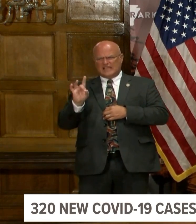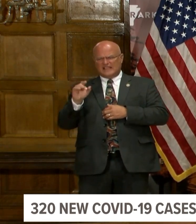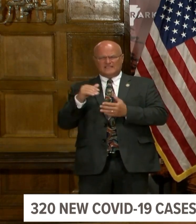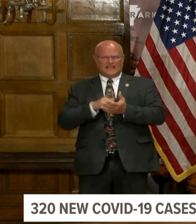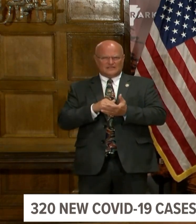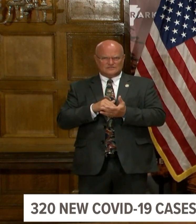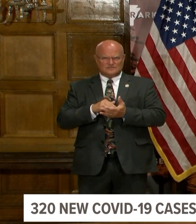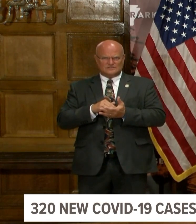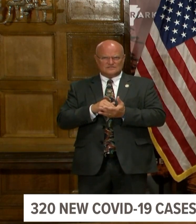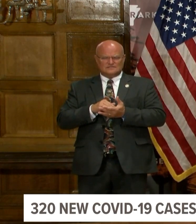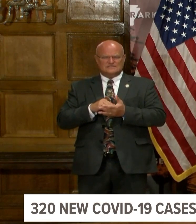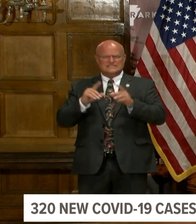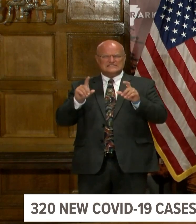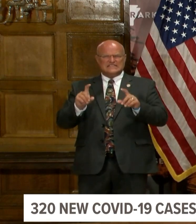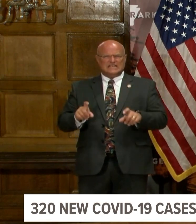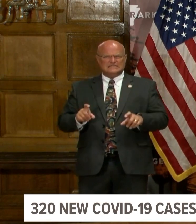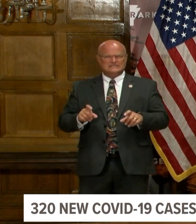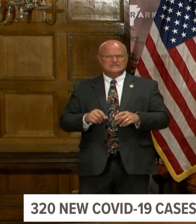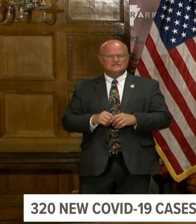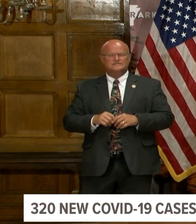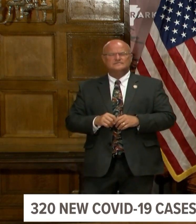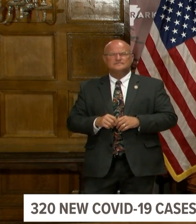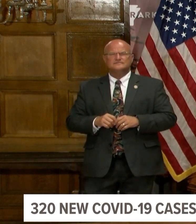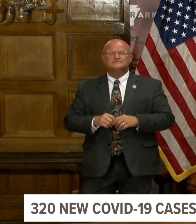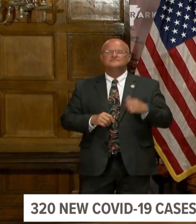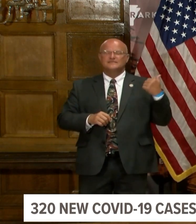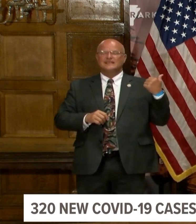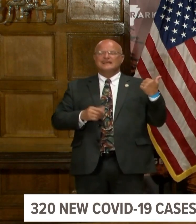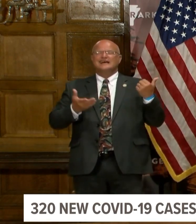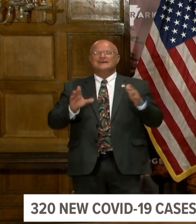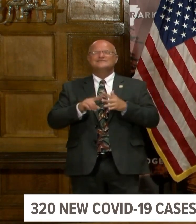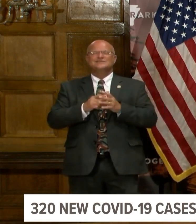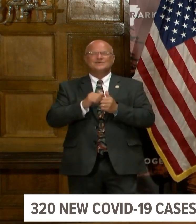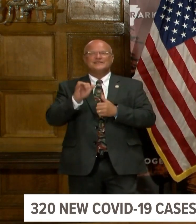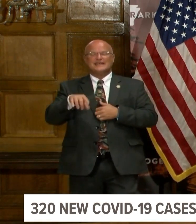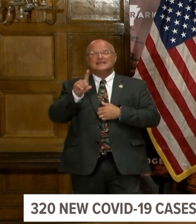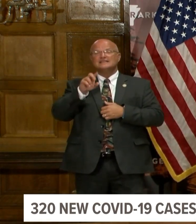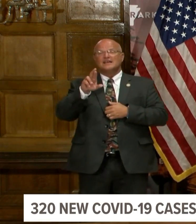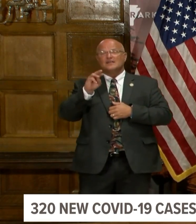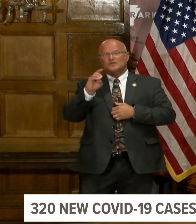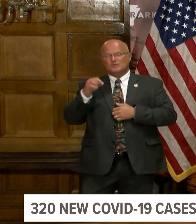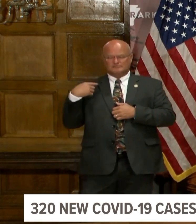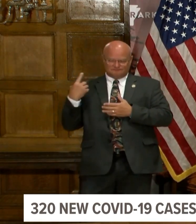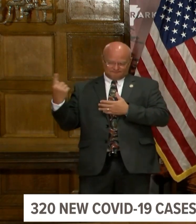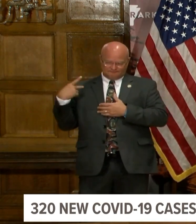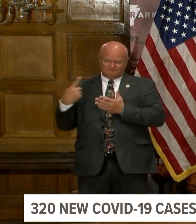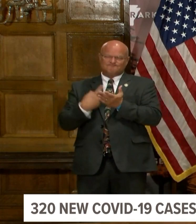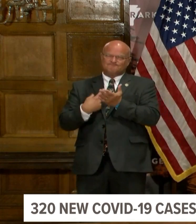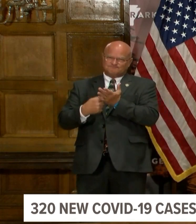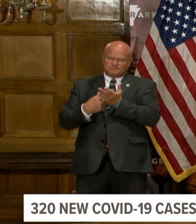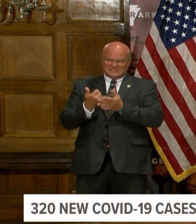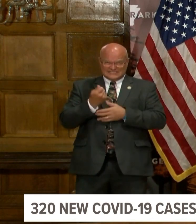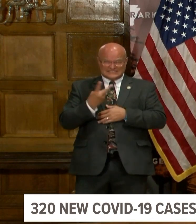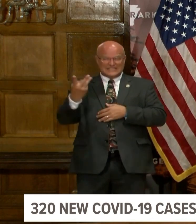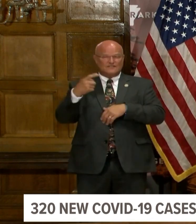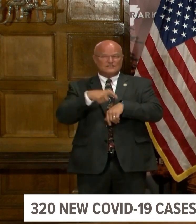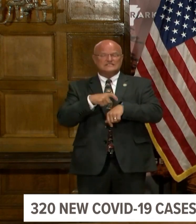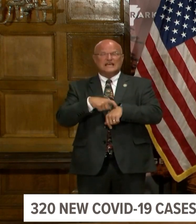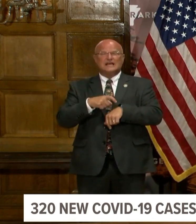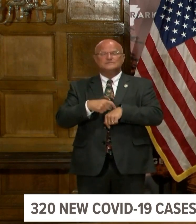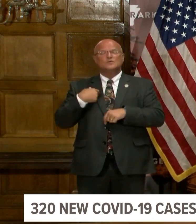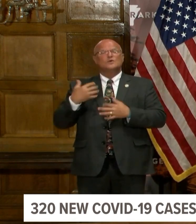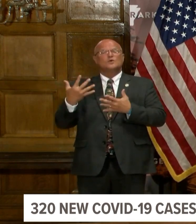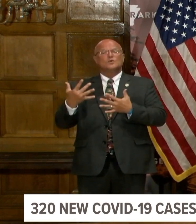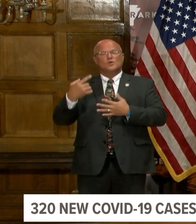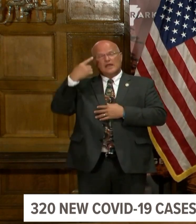8,000 tests. Let me start with that. Dr. Romero and I have discussed this a number of times, and we're